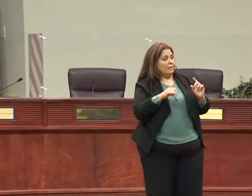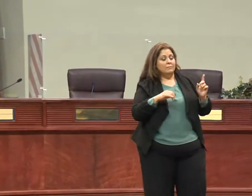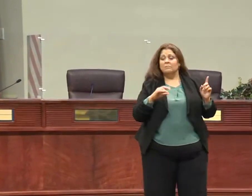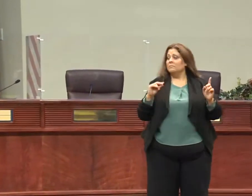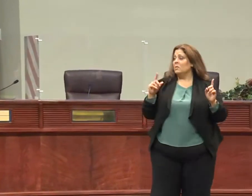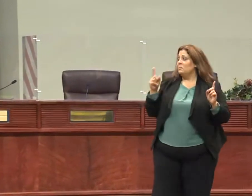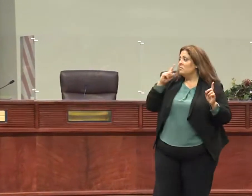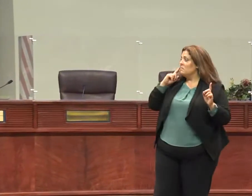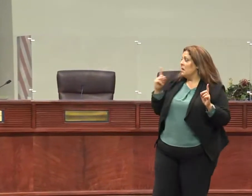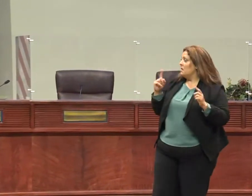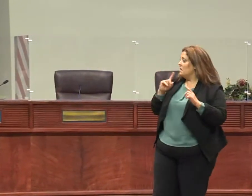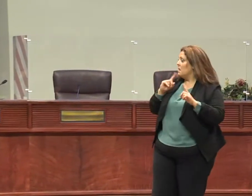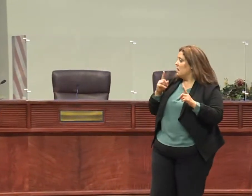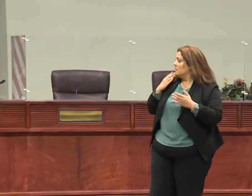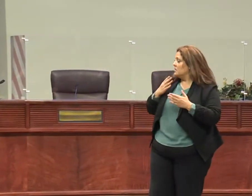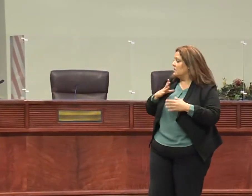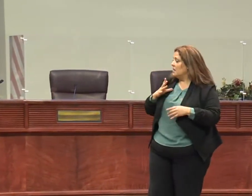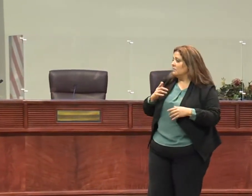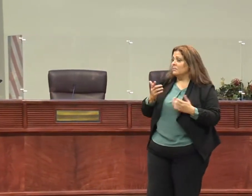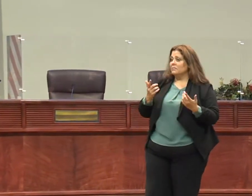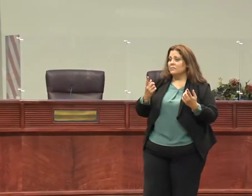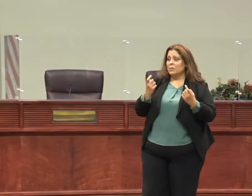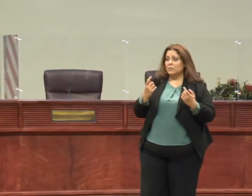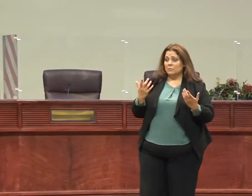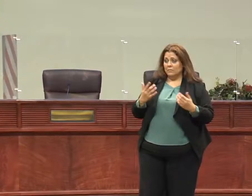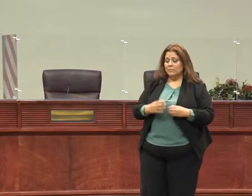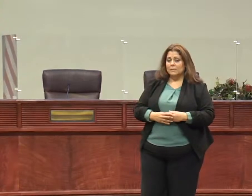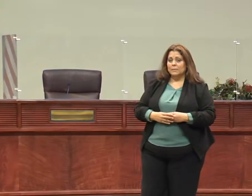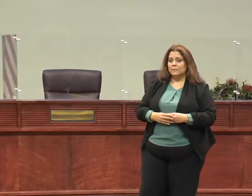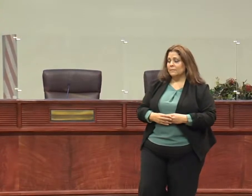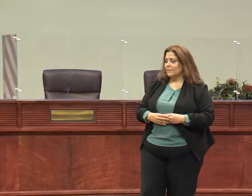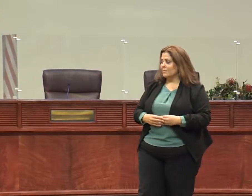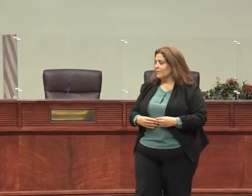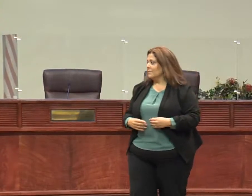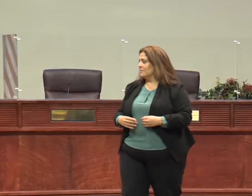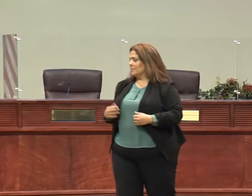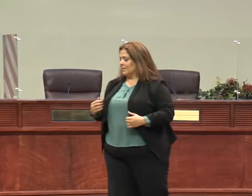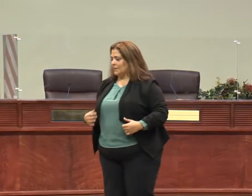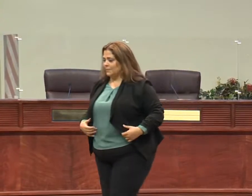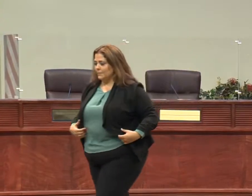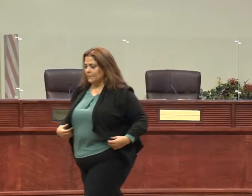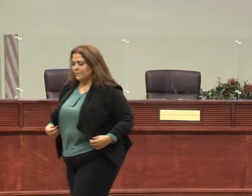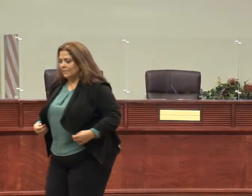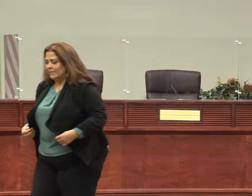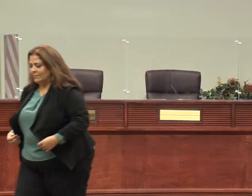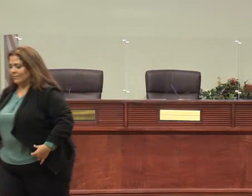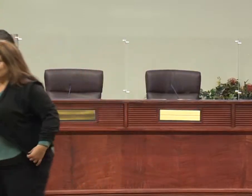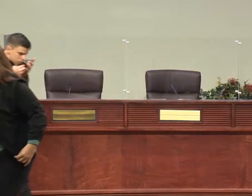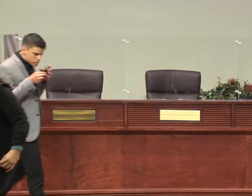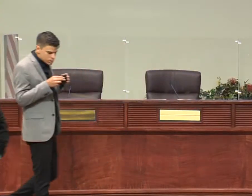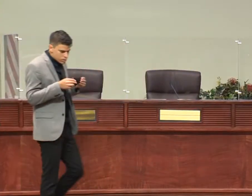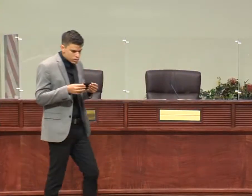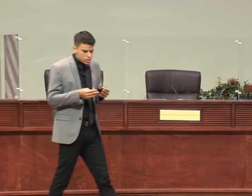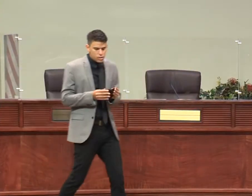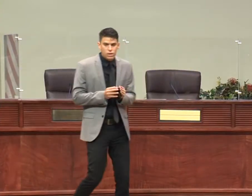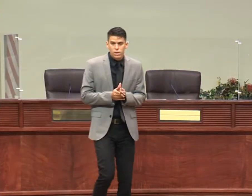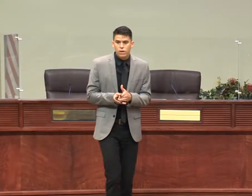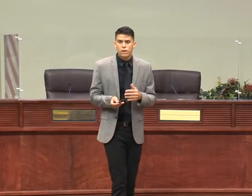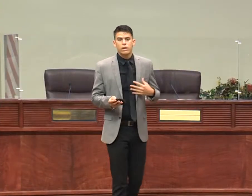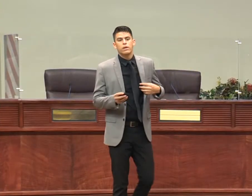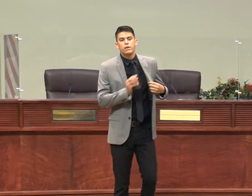good. Okay. All right. Next question. Thomas here with Florida National News. This question is for you, Mayor